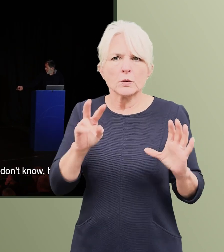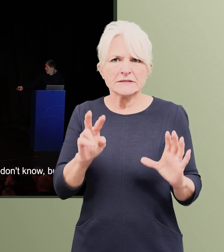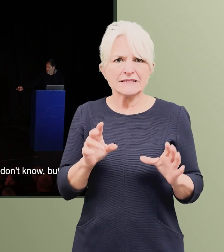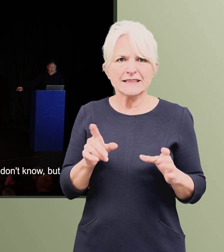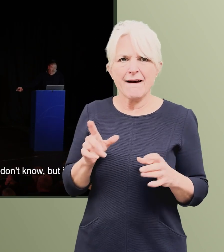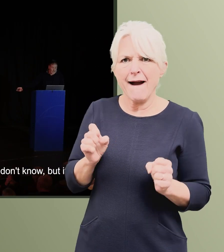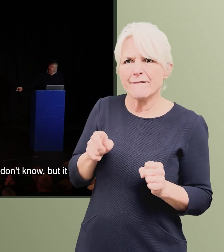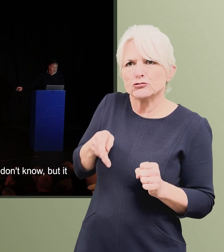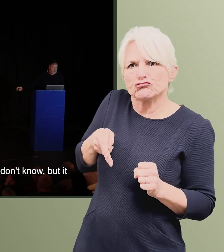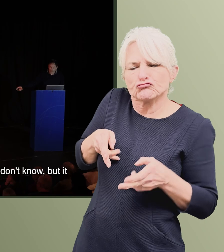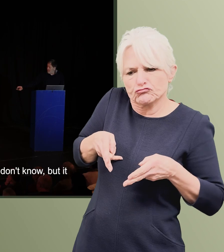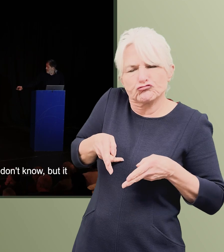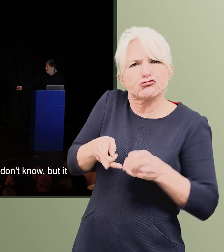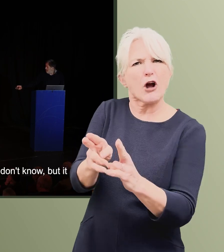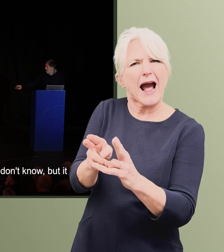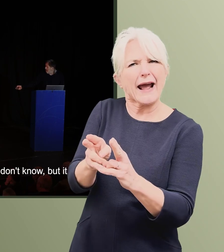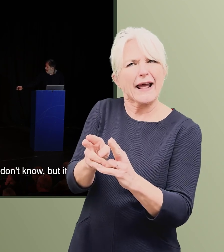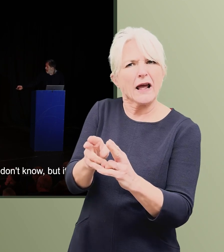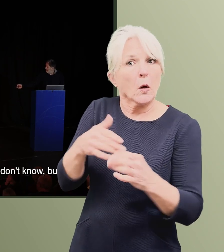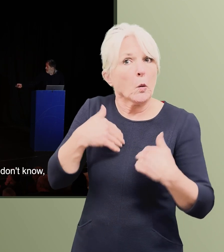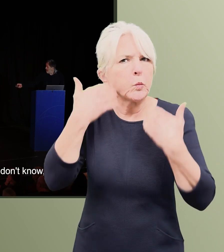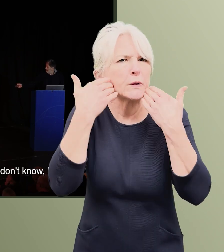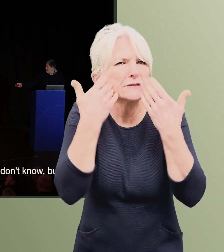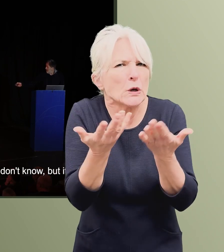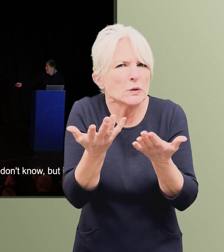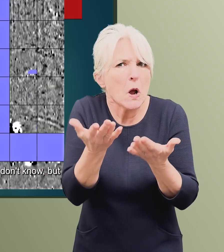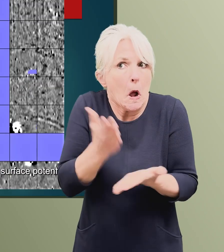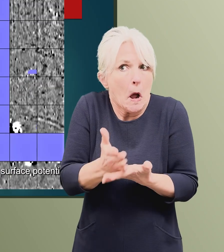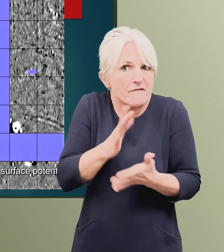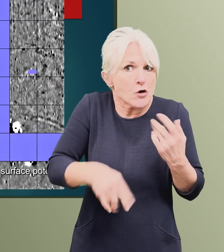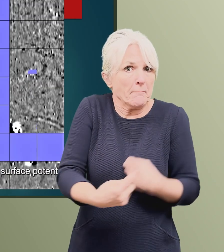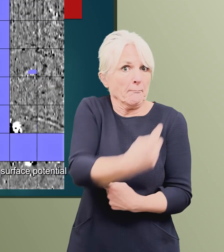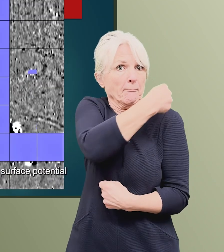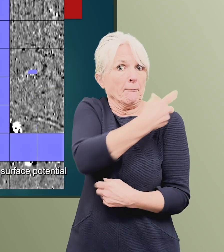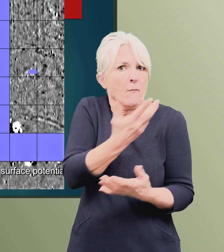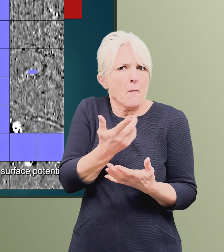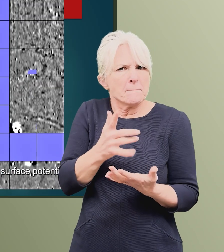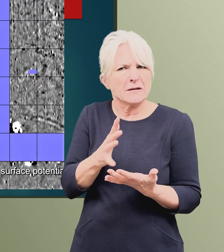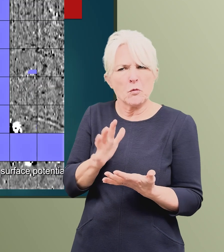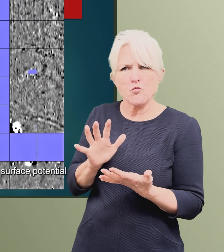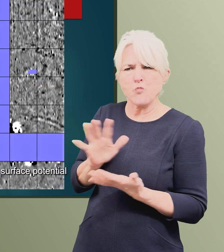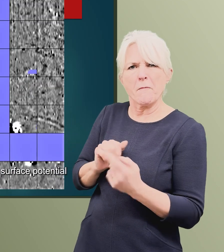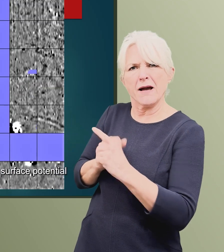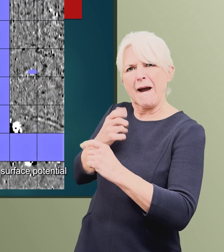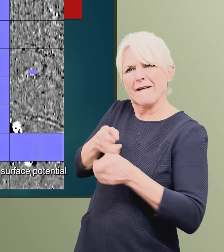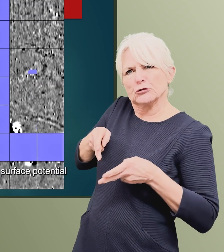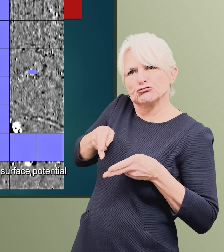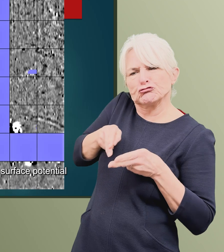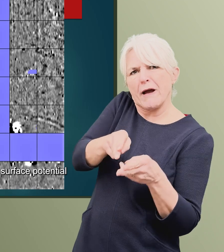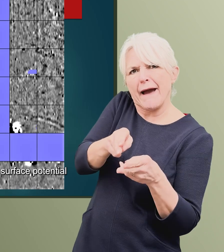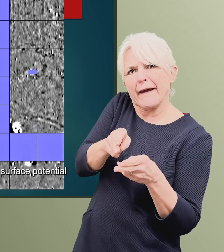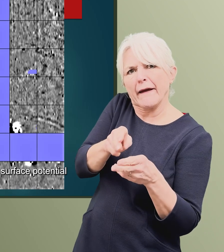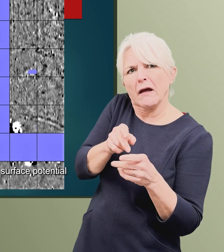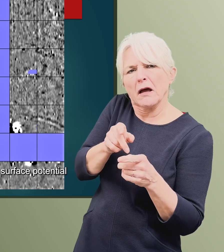here. It could be modern, we don't know, but it just tells you that we are dealing with some very, very complex